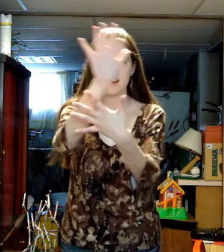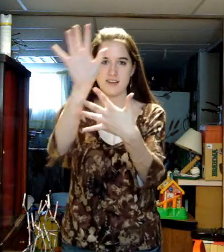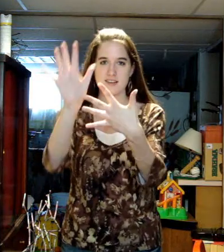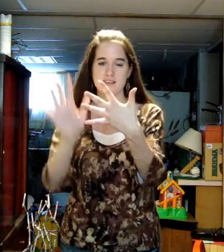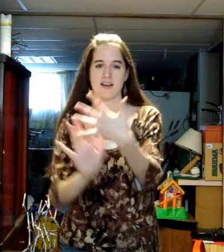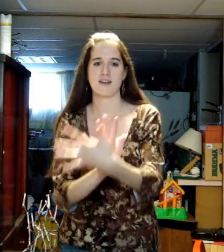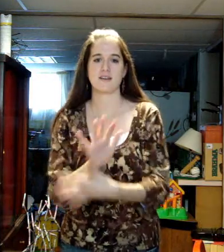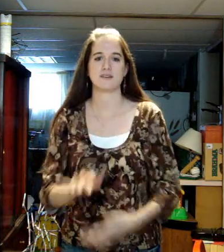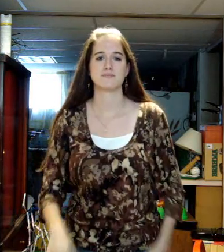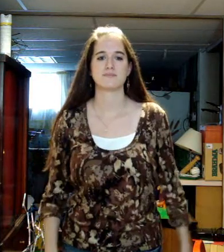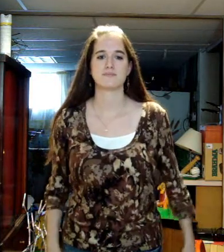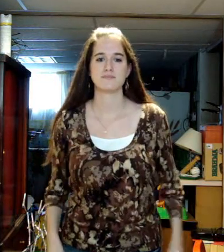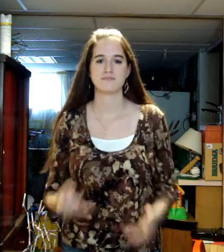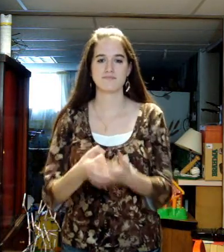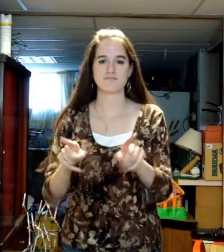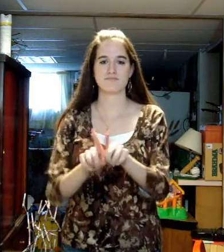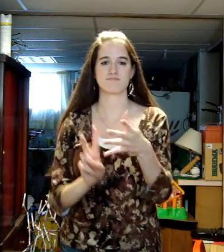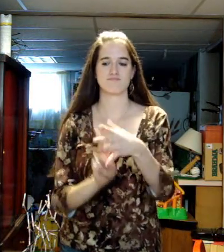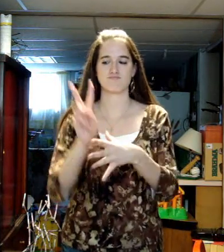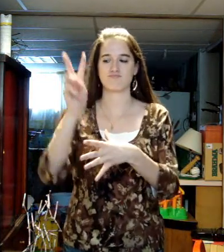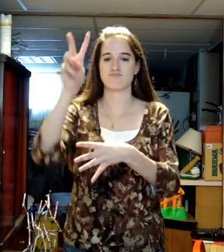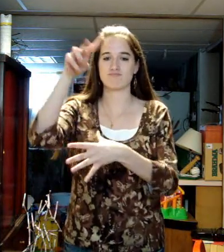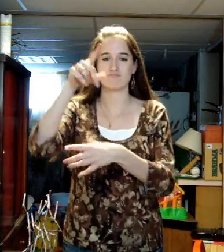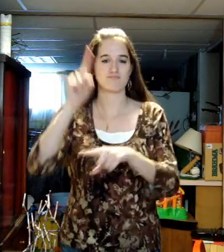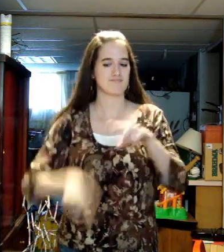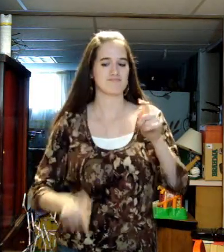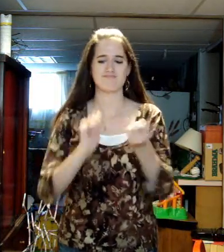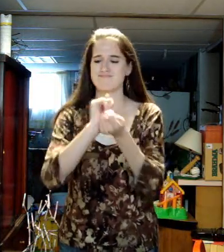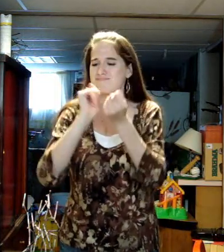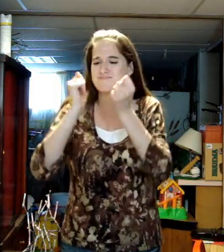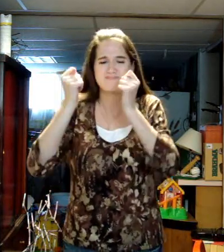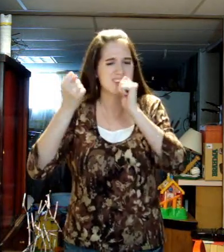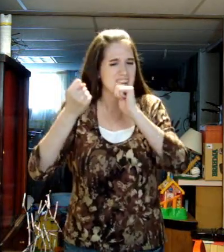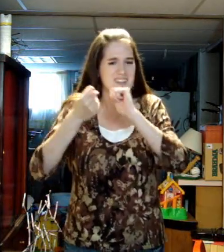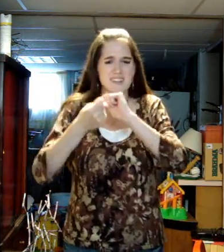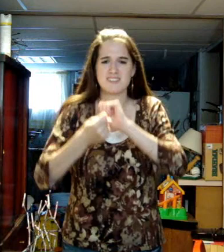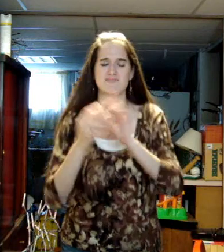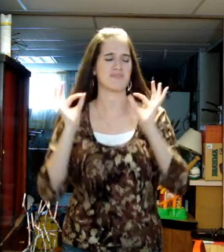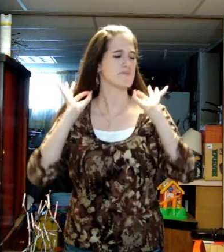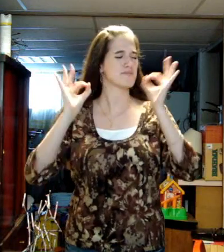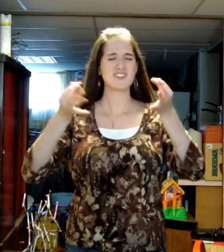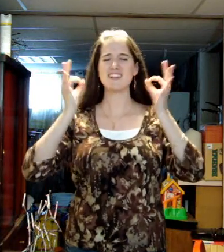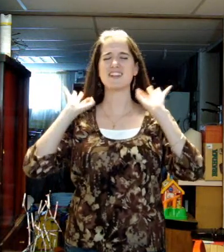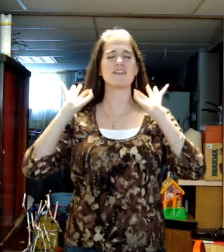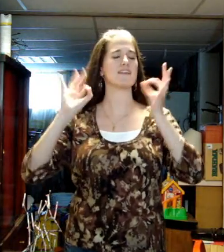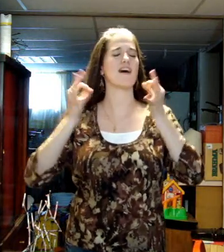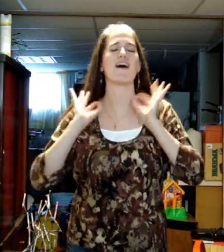It's like a line you can't untangle I'm freaking out